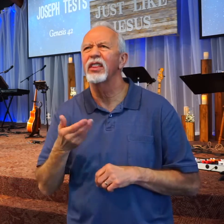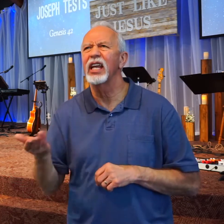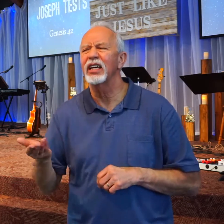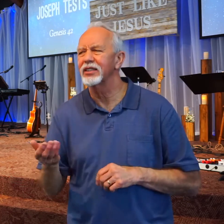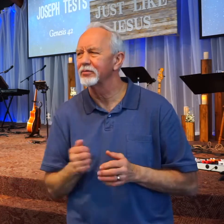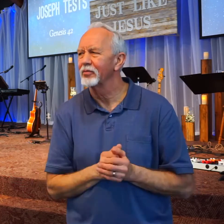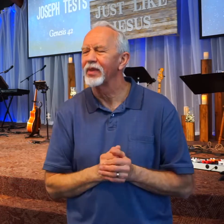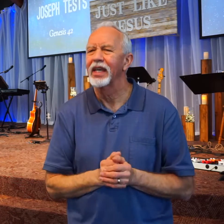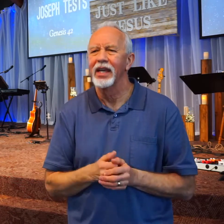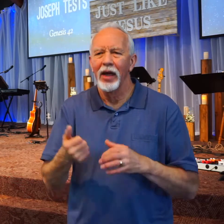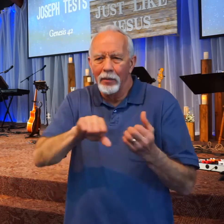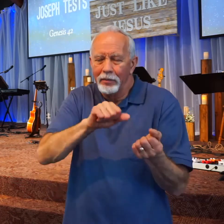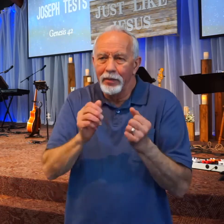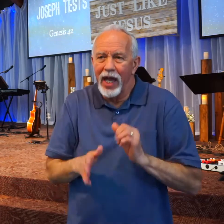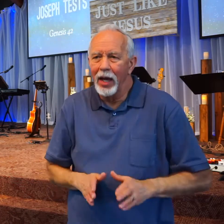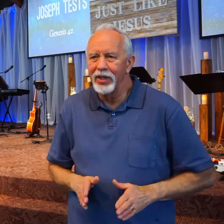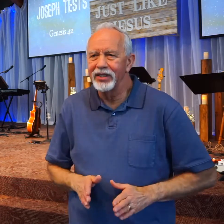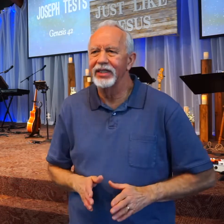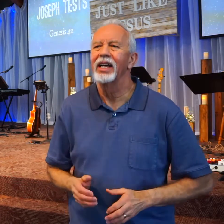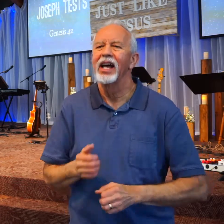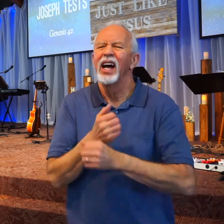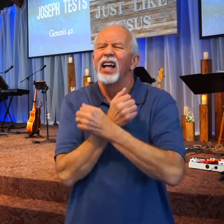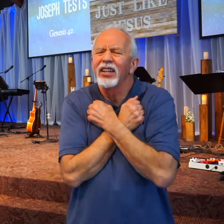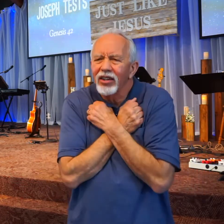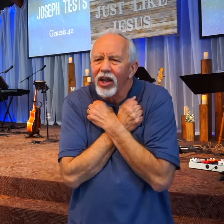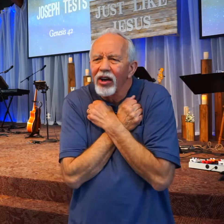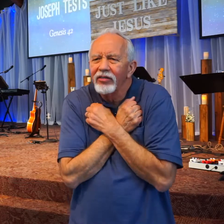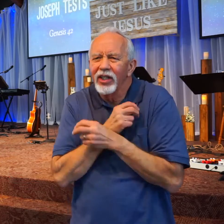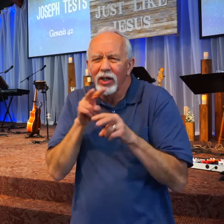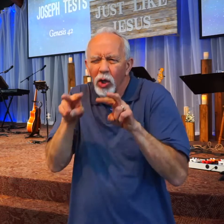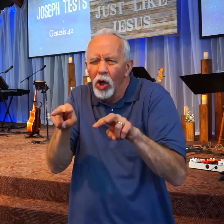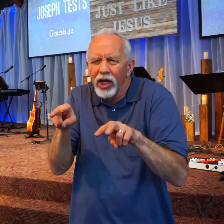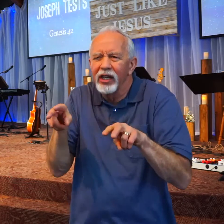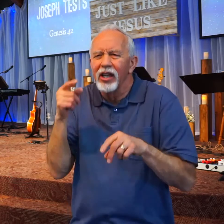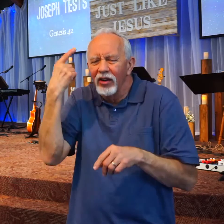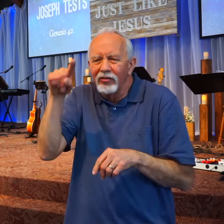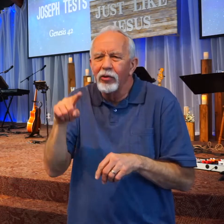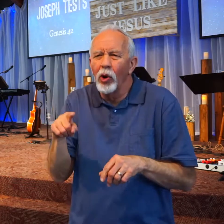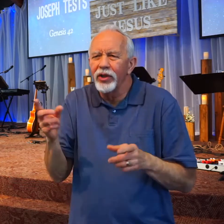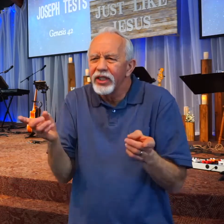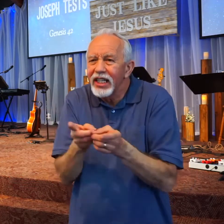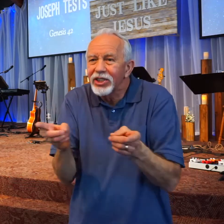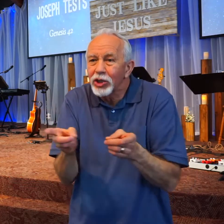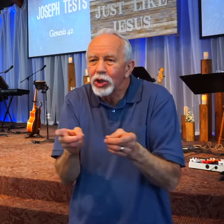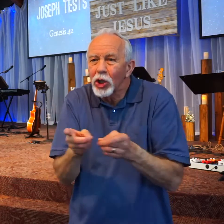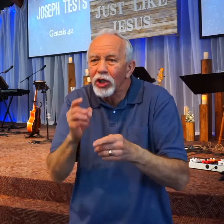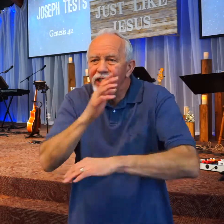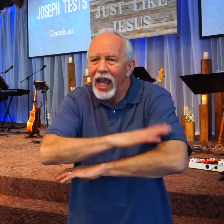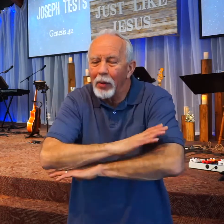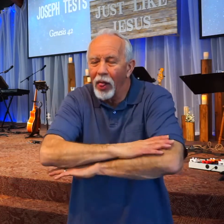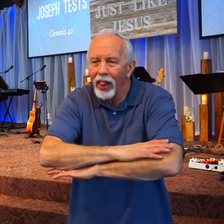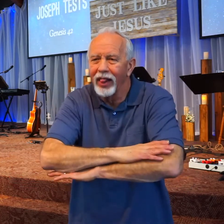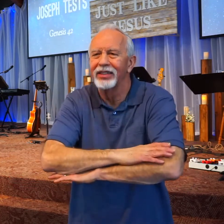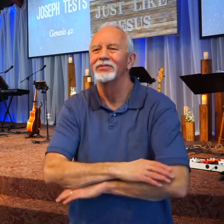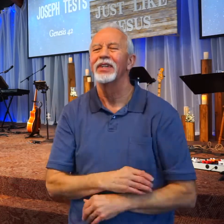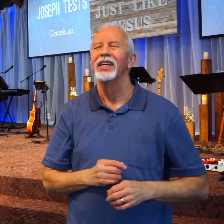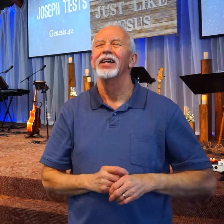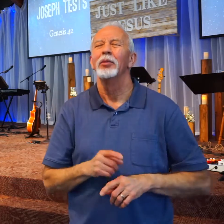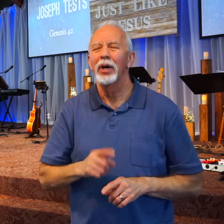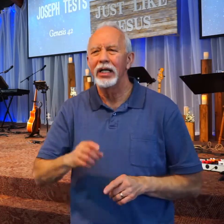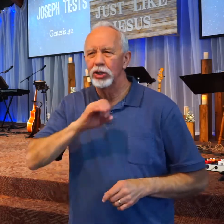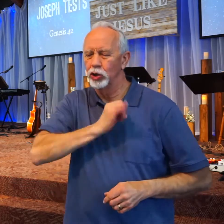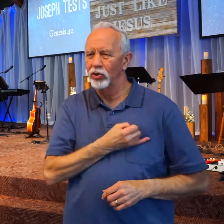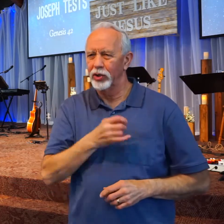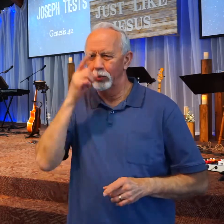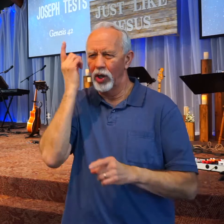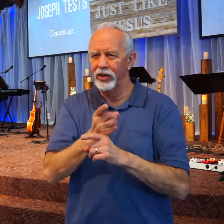You know, Baptists excel in spying out the dessert table, if you didn't know that. And anyway, Joseph's brothers said